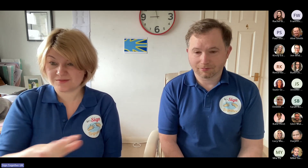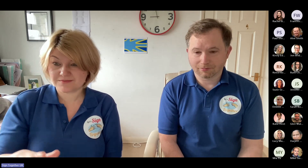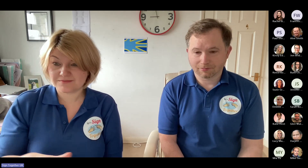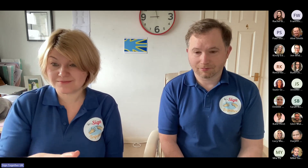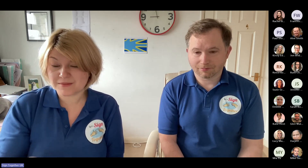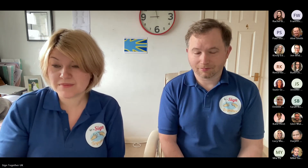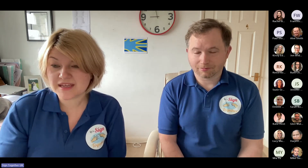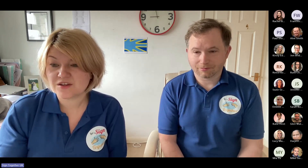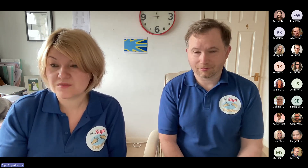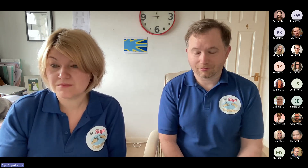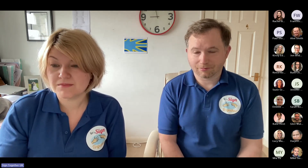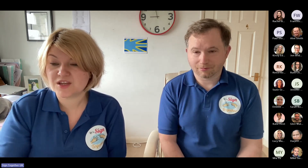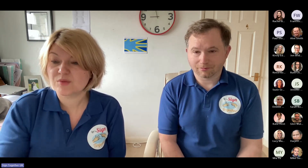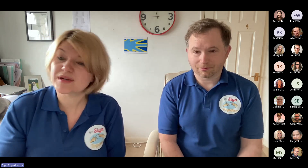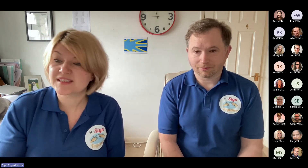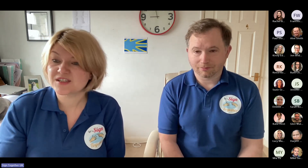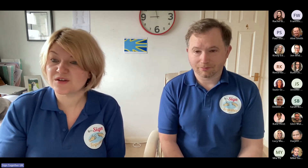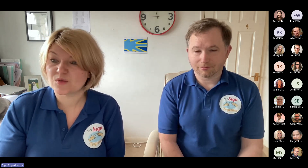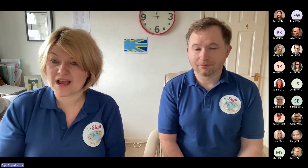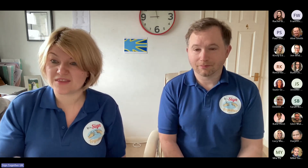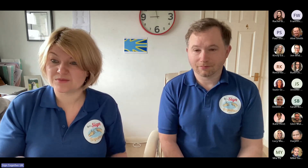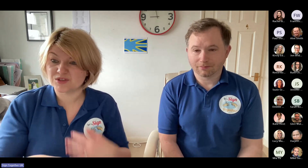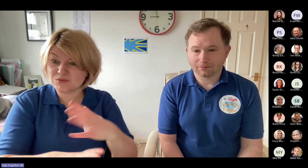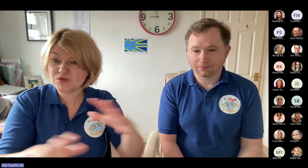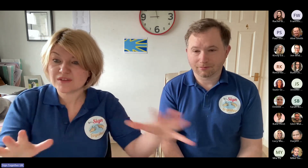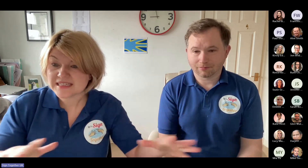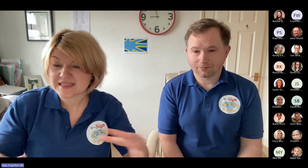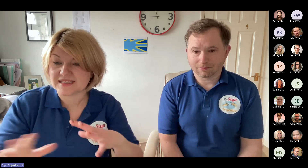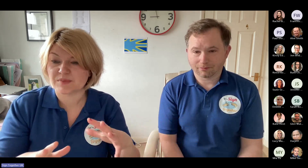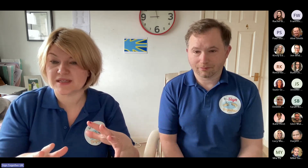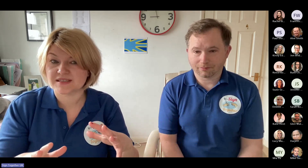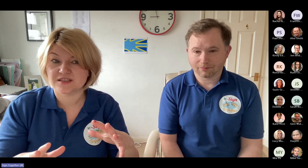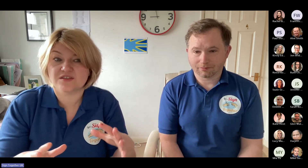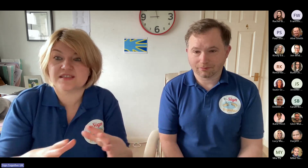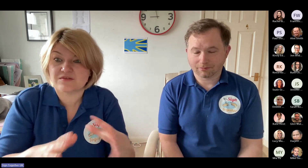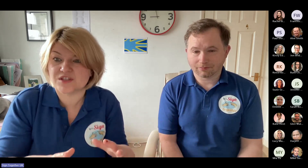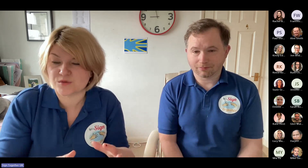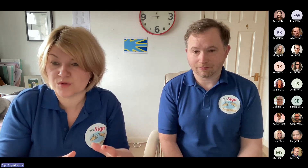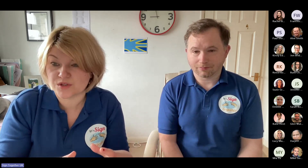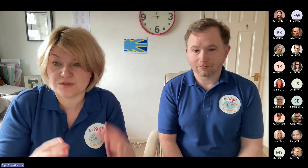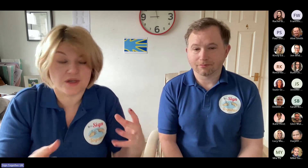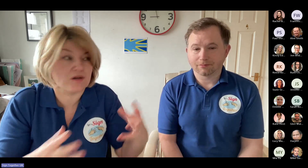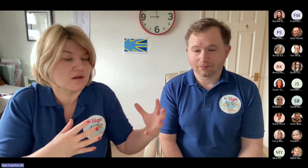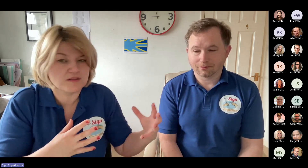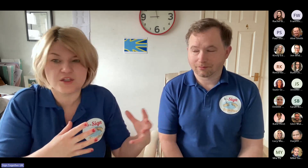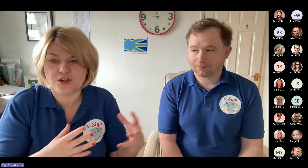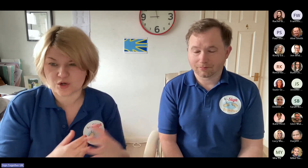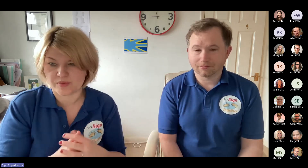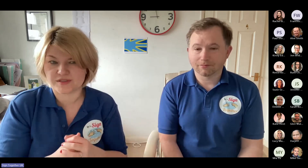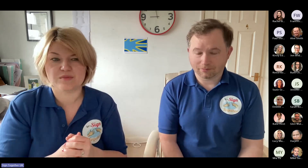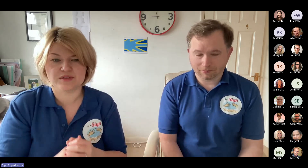just making your presence known, aware of them, just moving into their space. So there's that visual cue to look up at